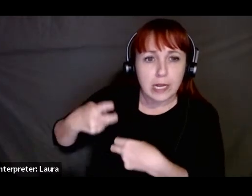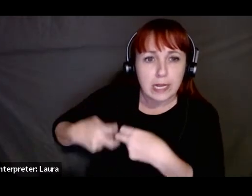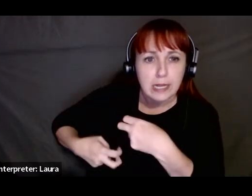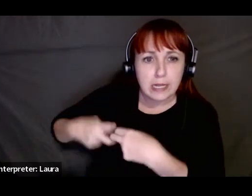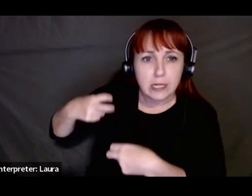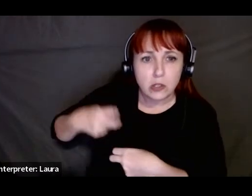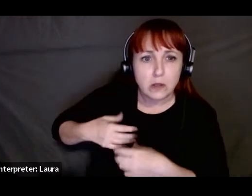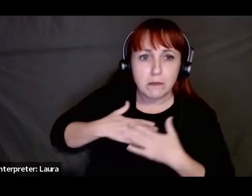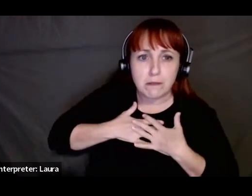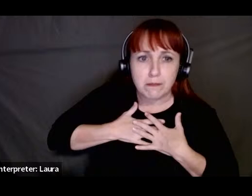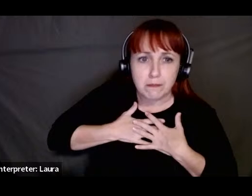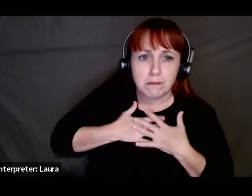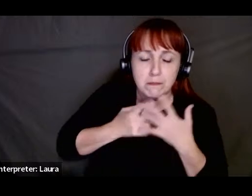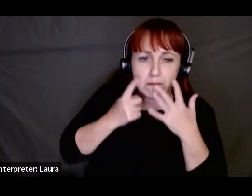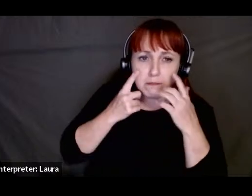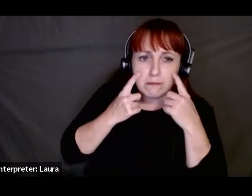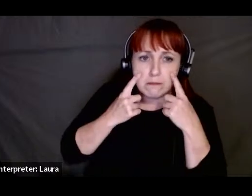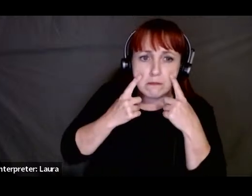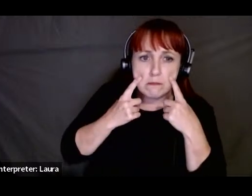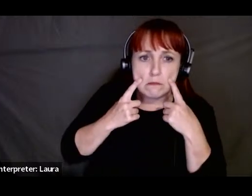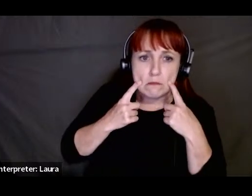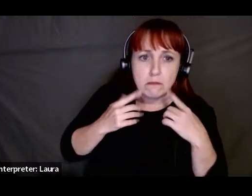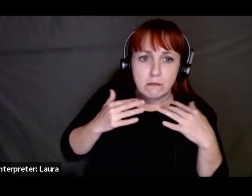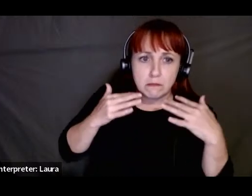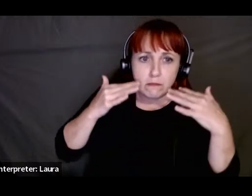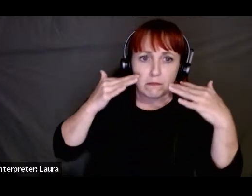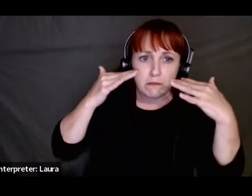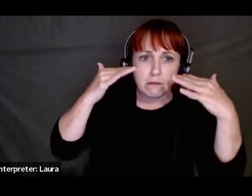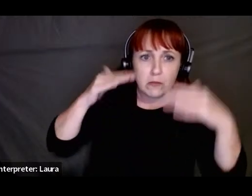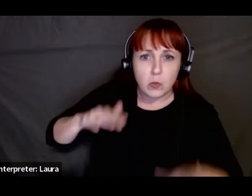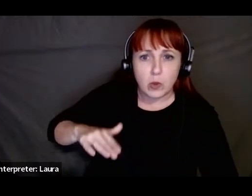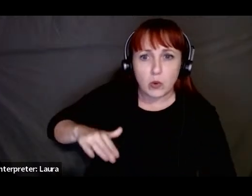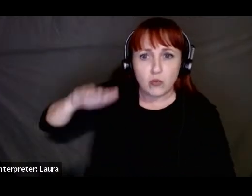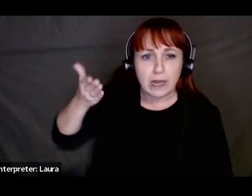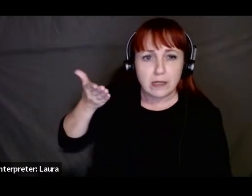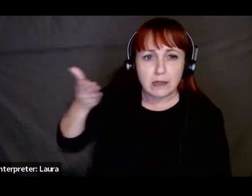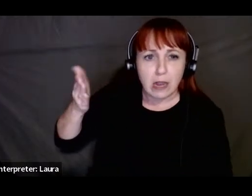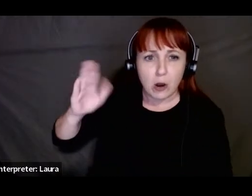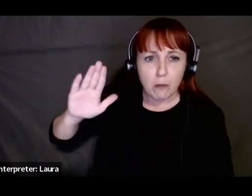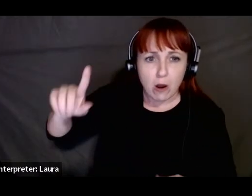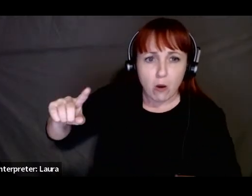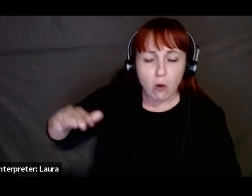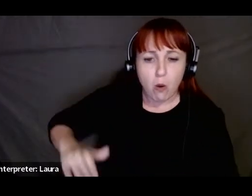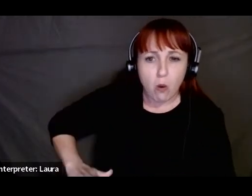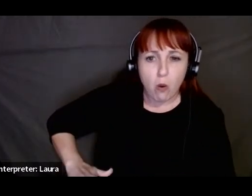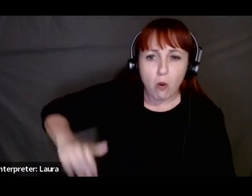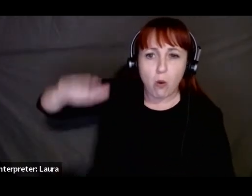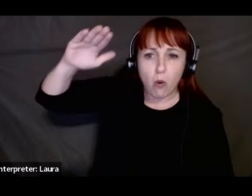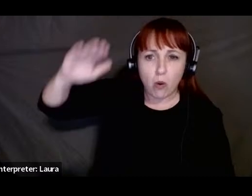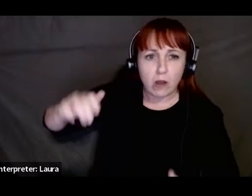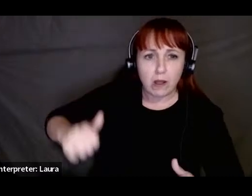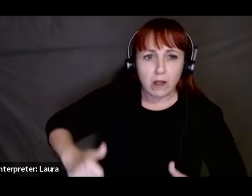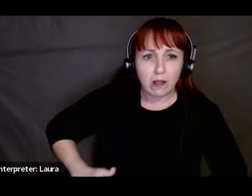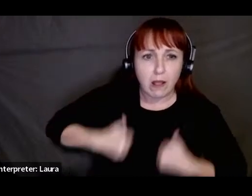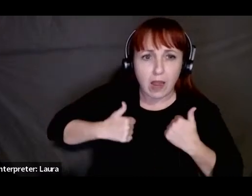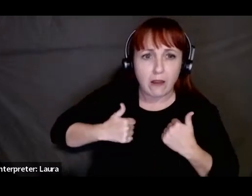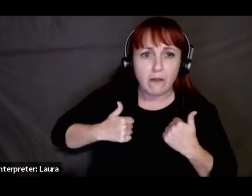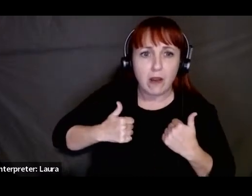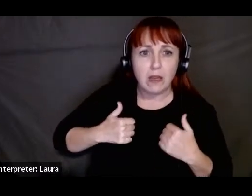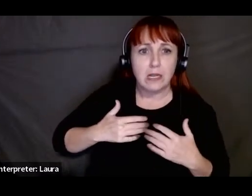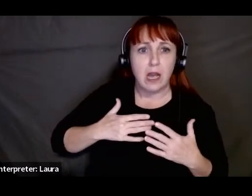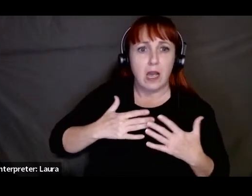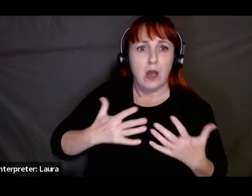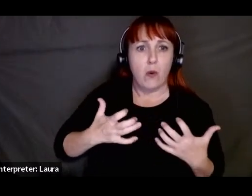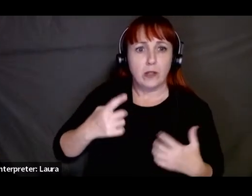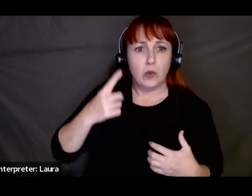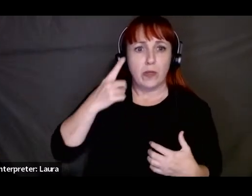no non-reason. We've been breathing in this air my whole life. I would like to think that I'm breathing in